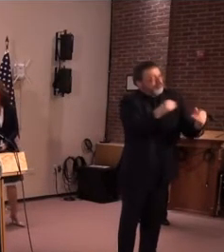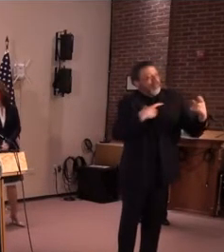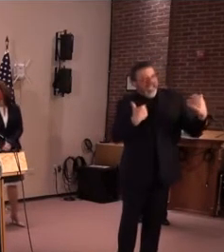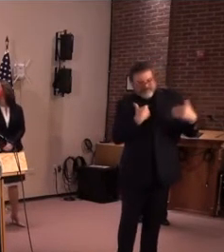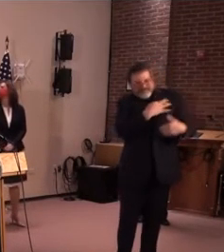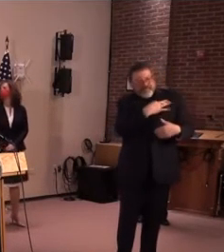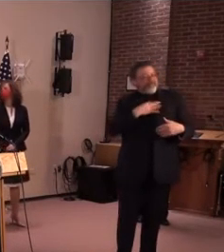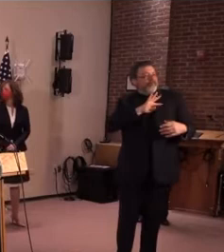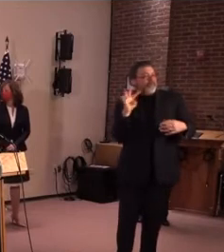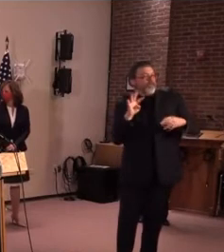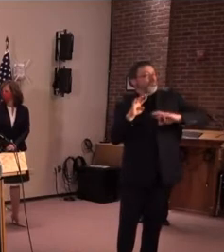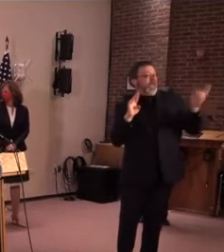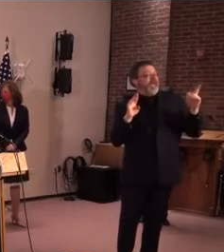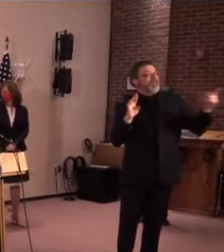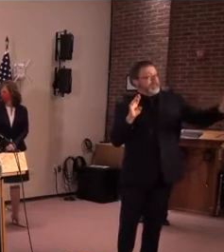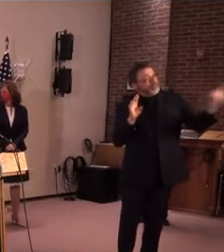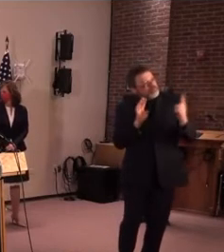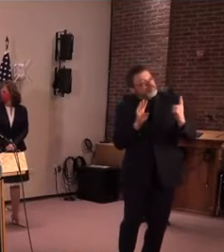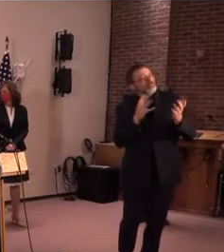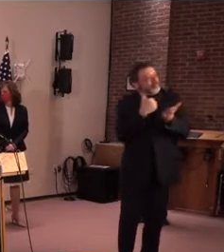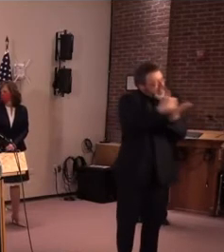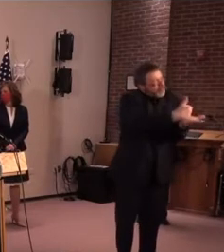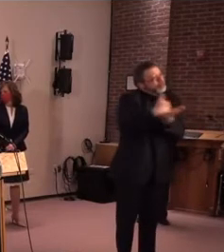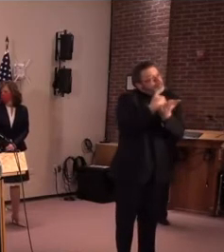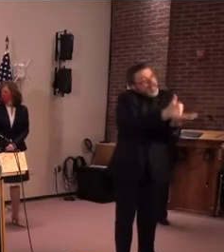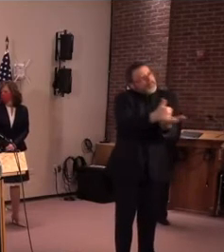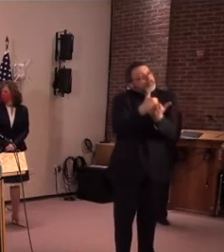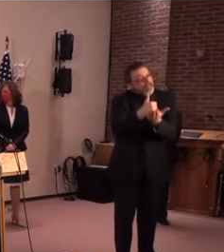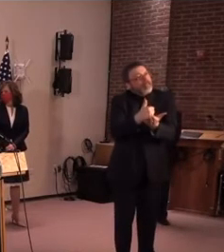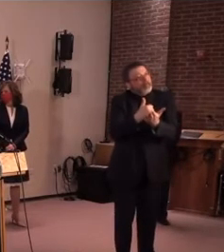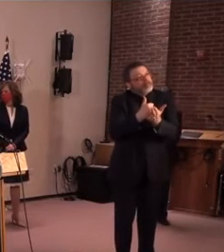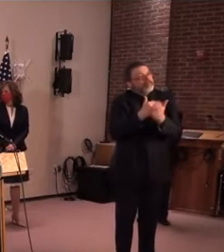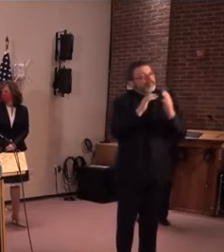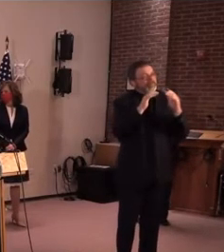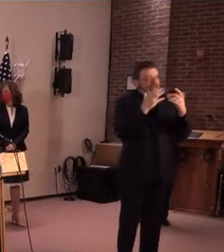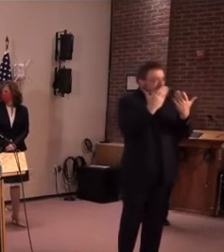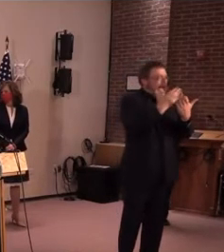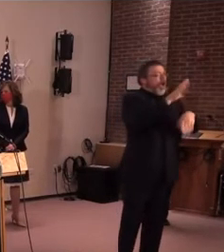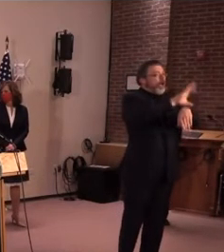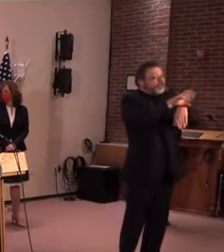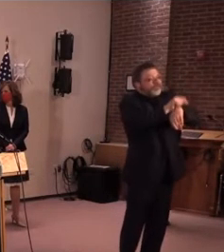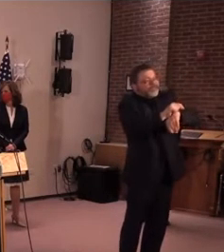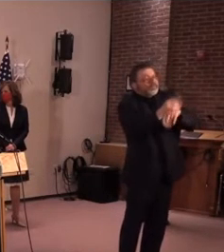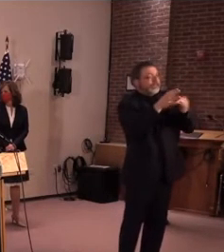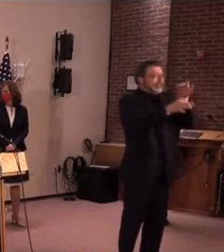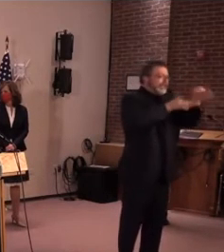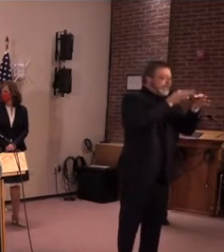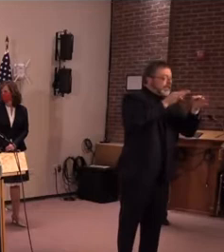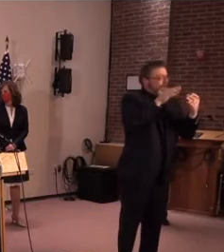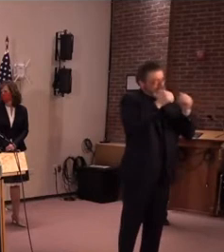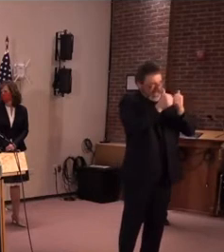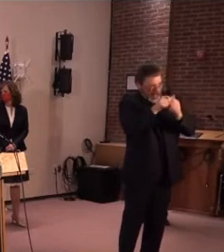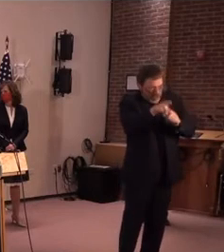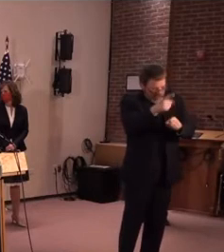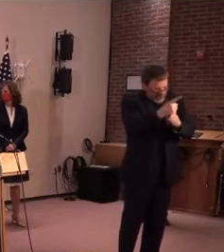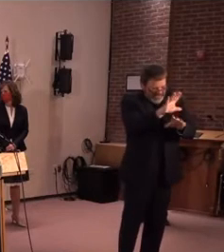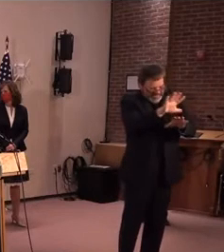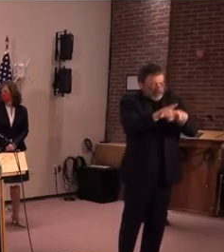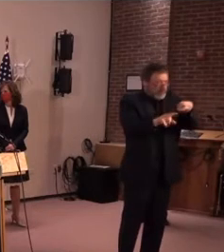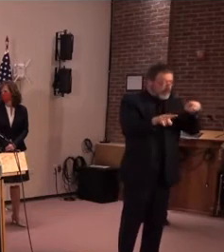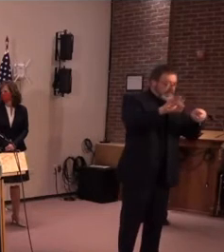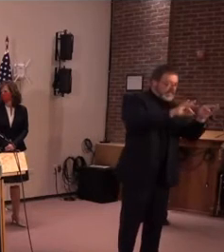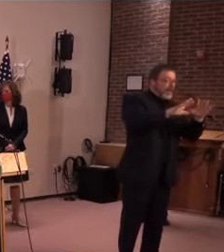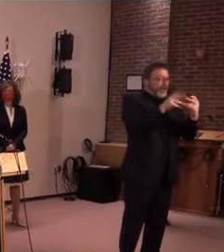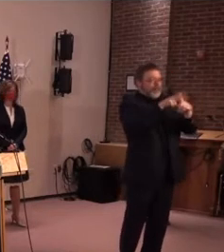that information, and expert advice will be coming from fellow Vermonters. This is ultimately about